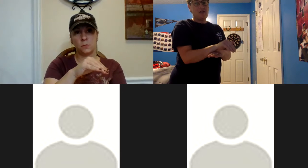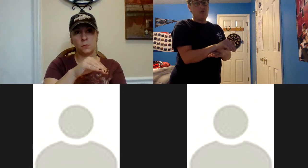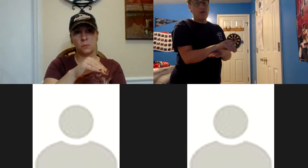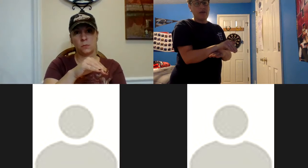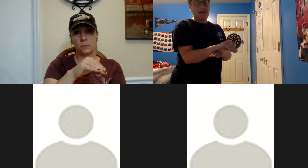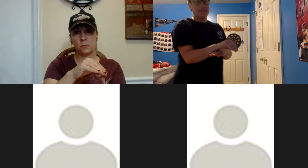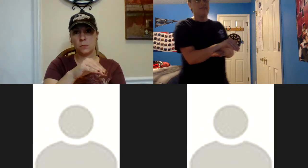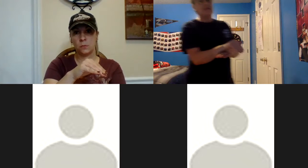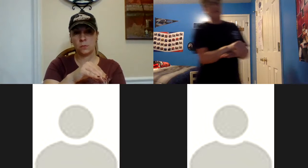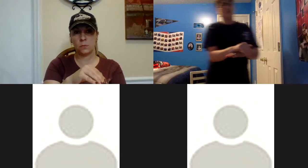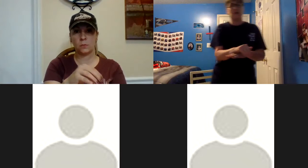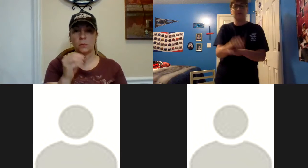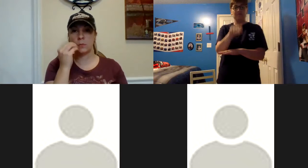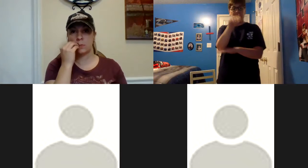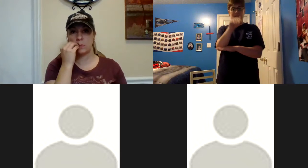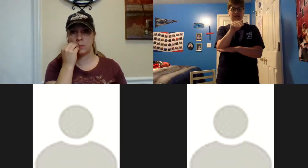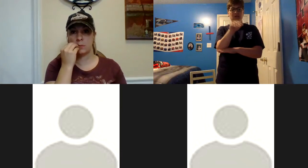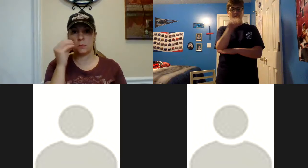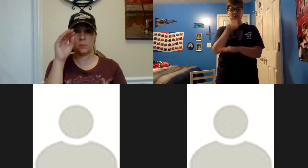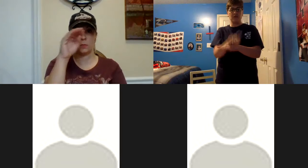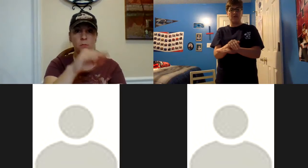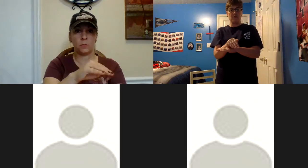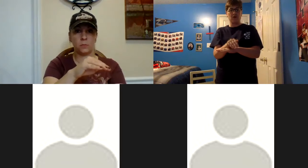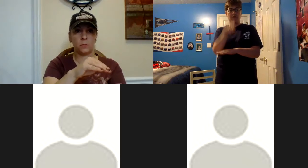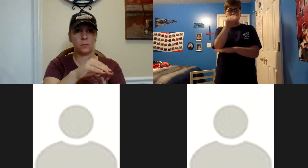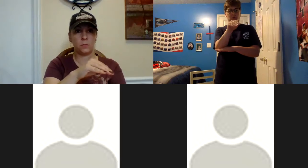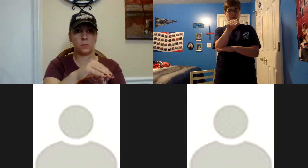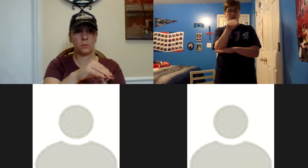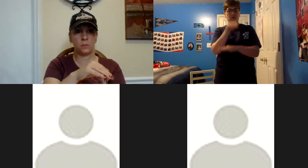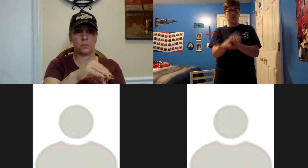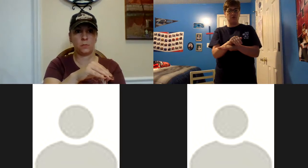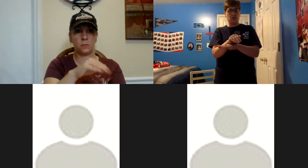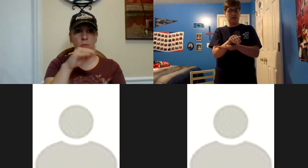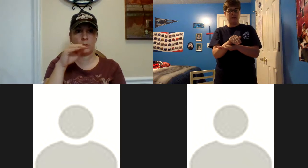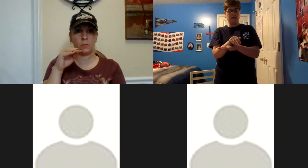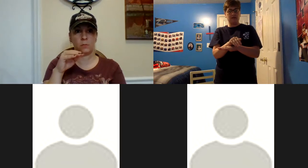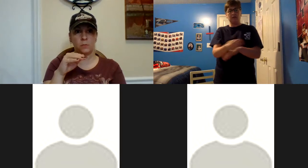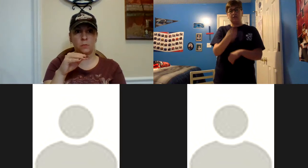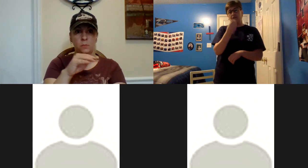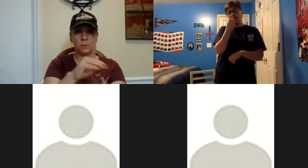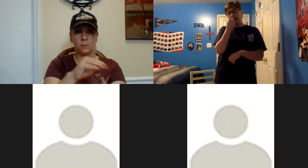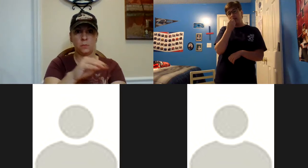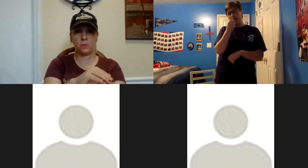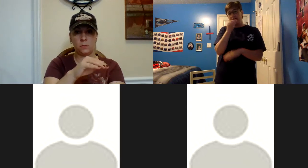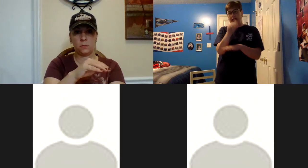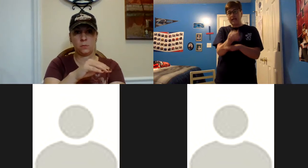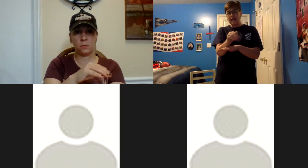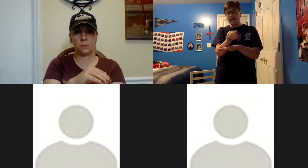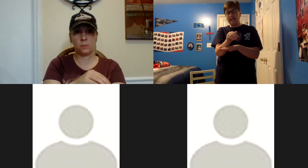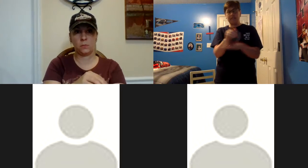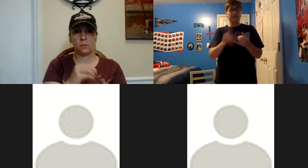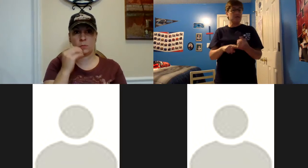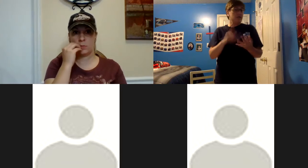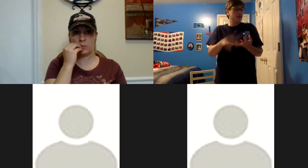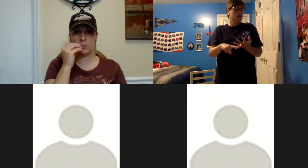night or night. Either one. It's kind of like, which one do you feel more comfortable doing? So you've got eat and